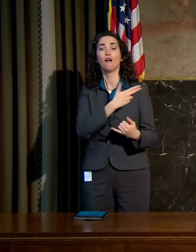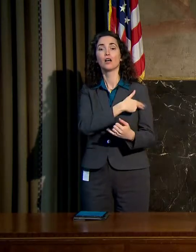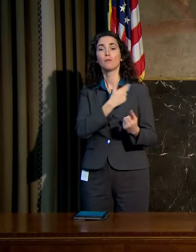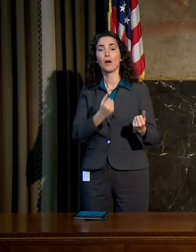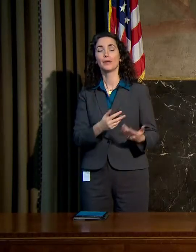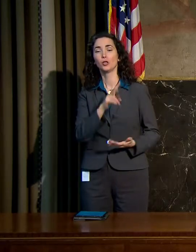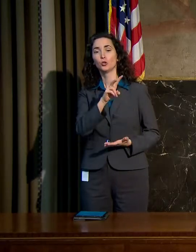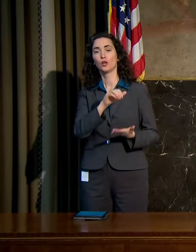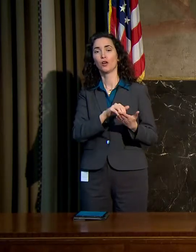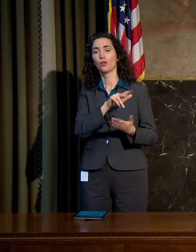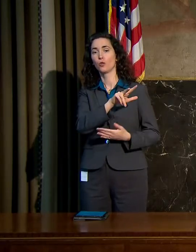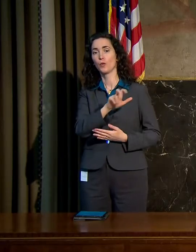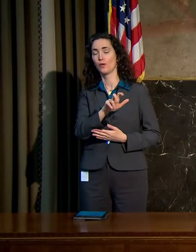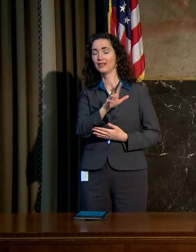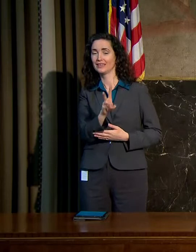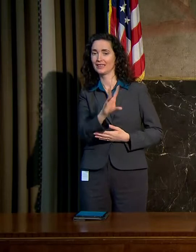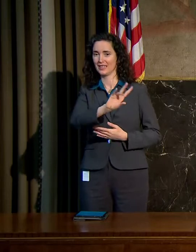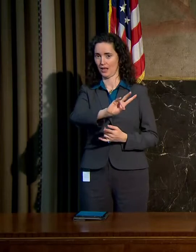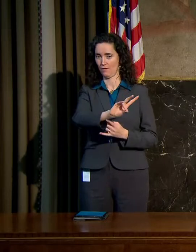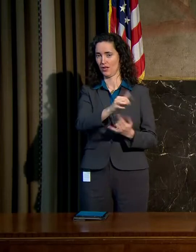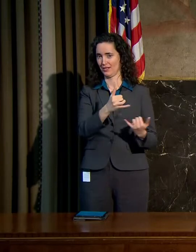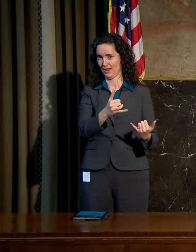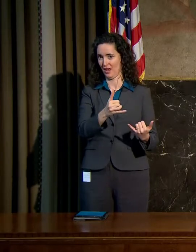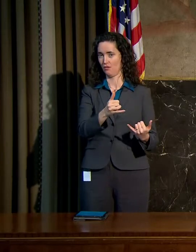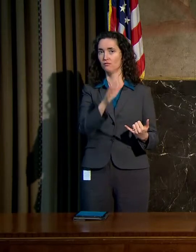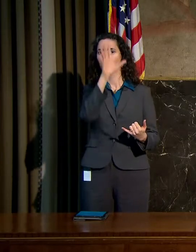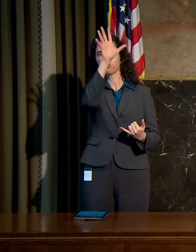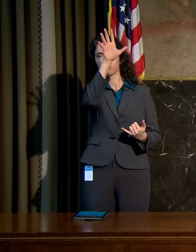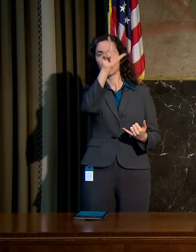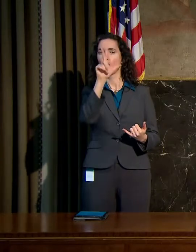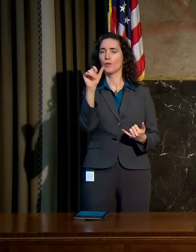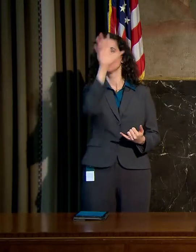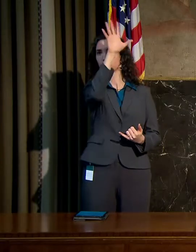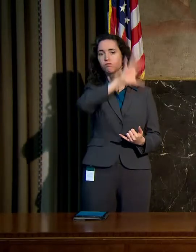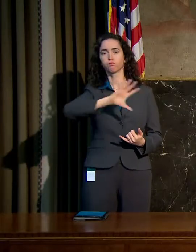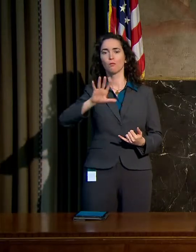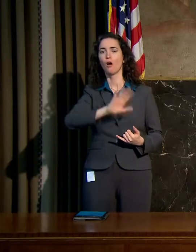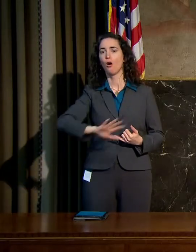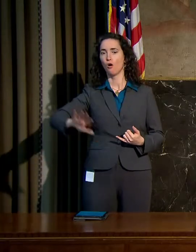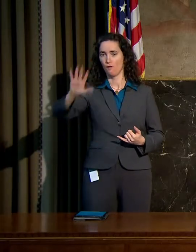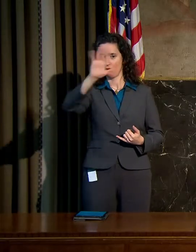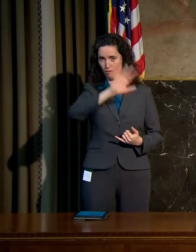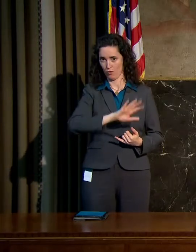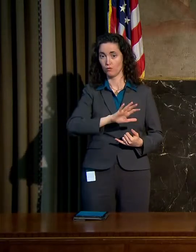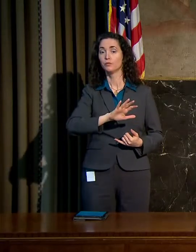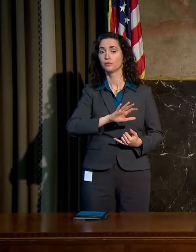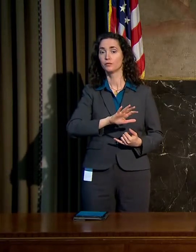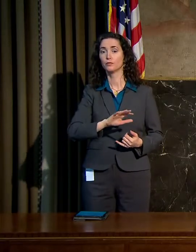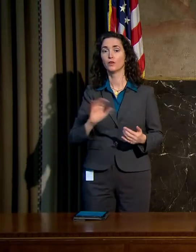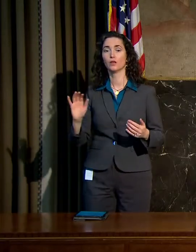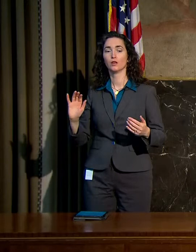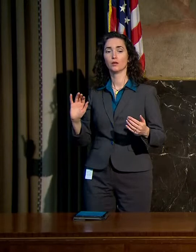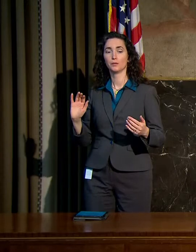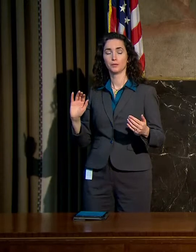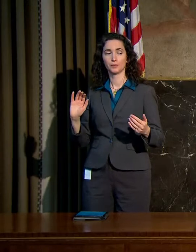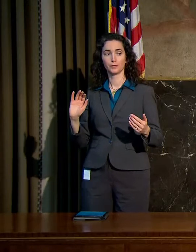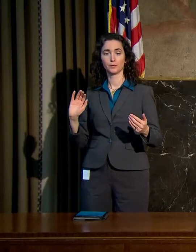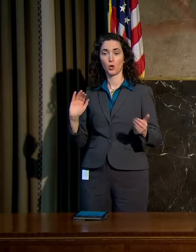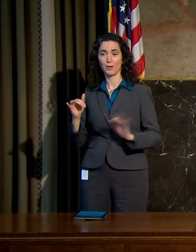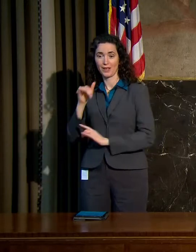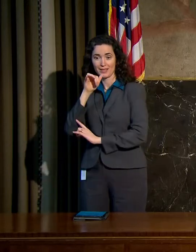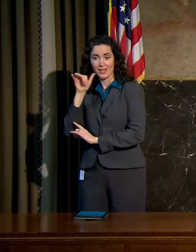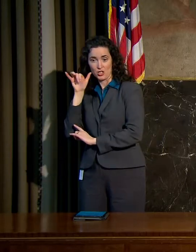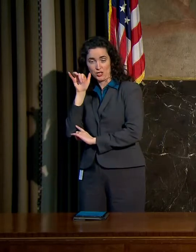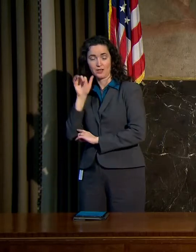2,367 people hospitalized across the state of Louisiana with COVID-19. That is an increase of 63